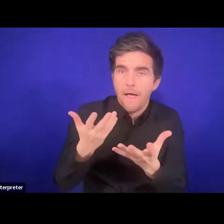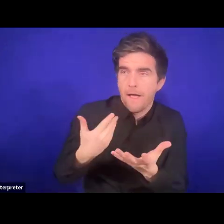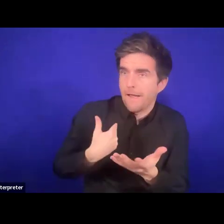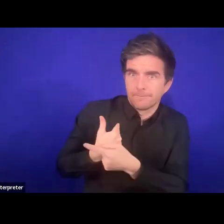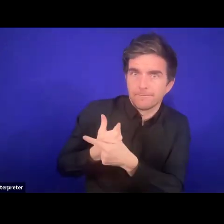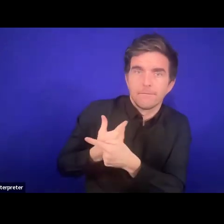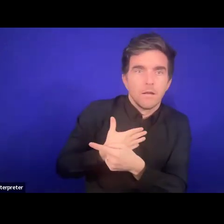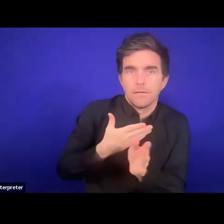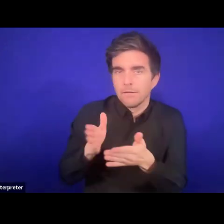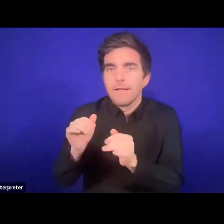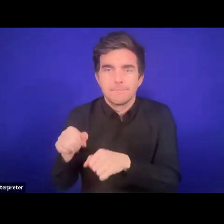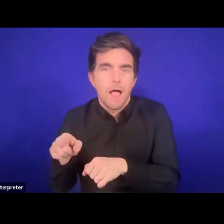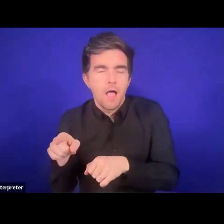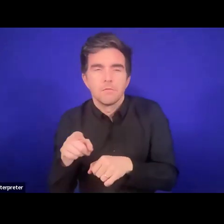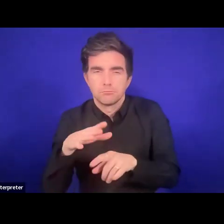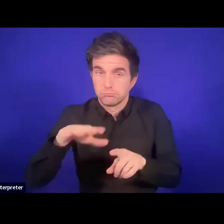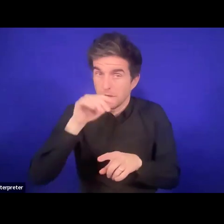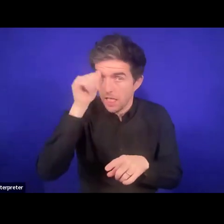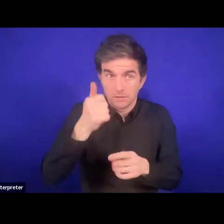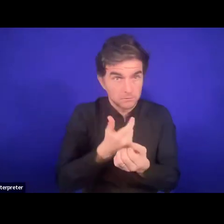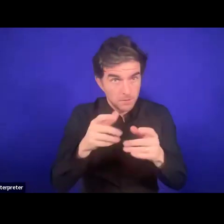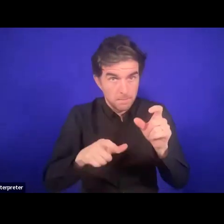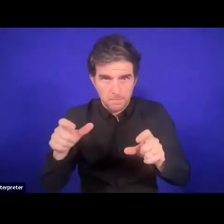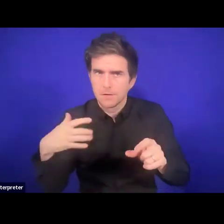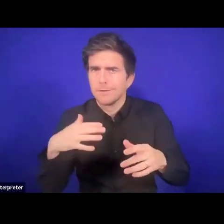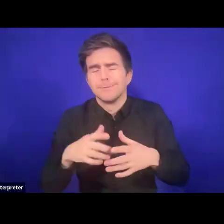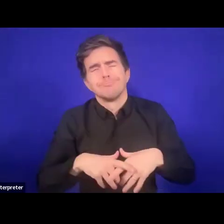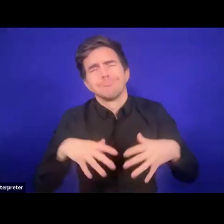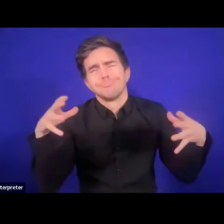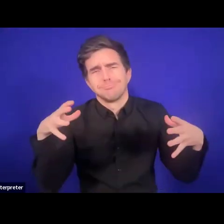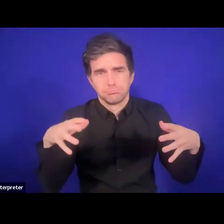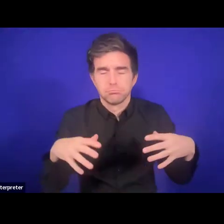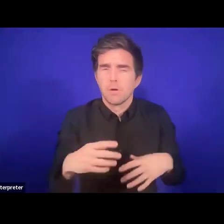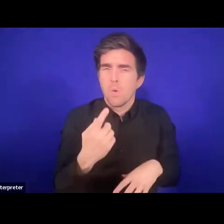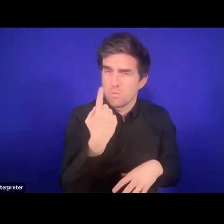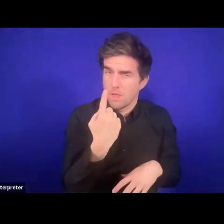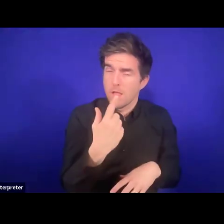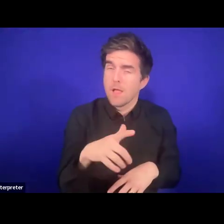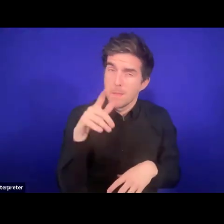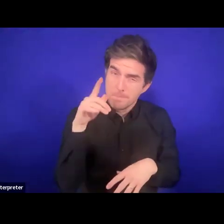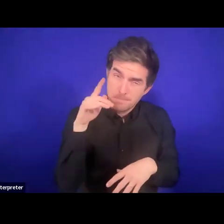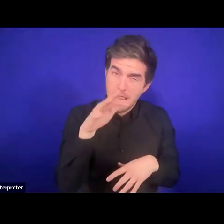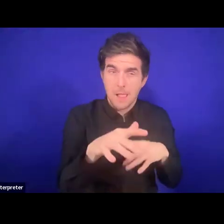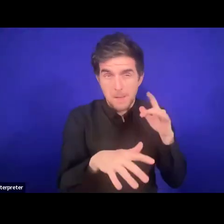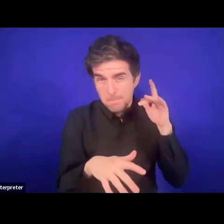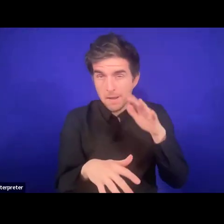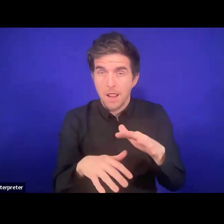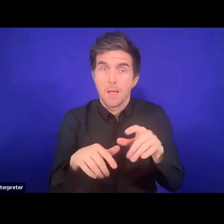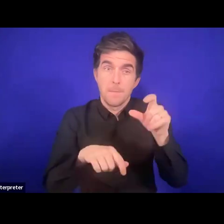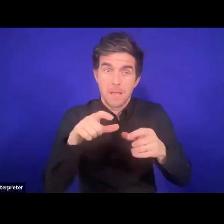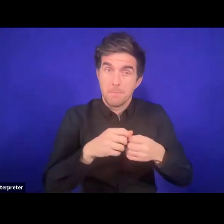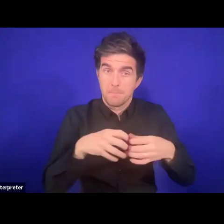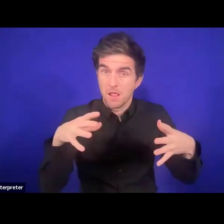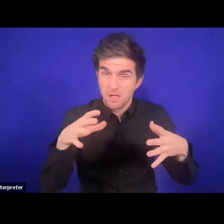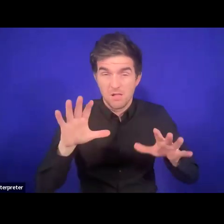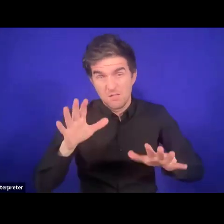areas. So there is no conditionality. It's a universal safety net, which by itself in design makes it very, very inclusive.